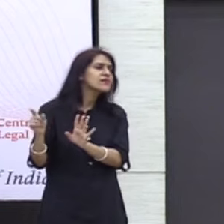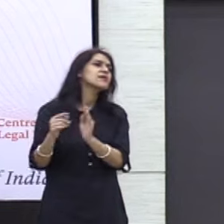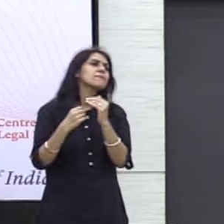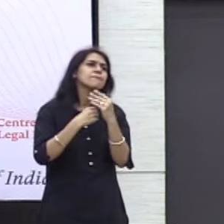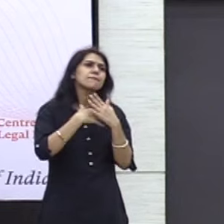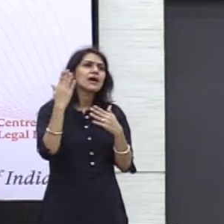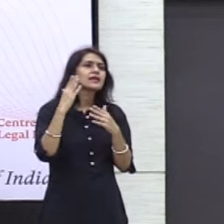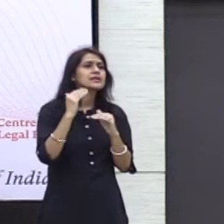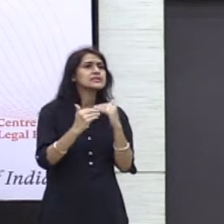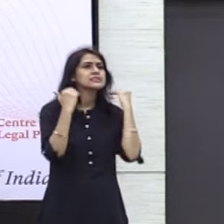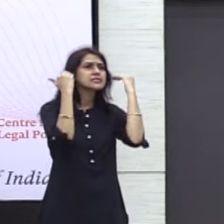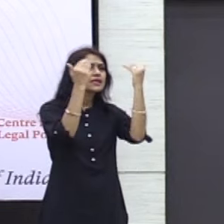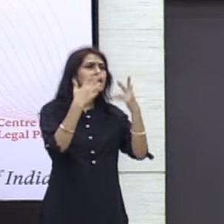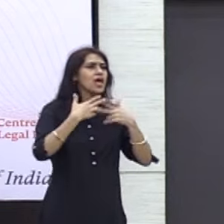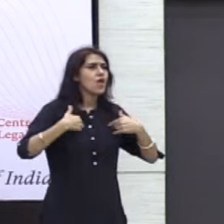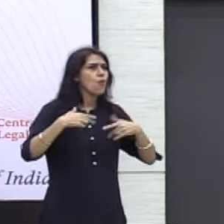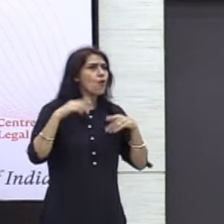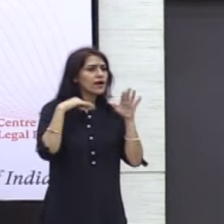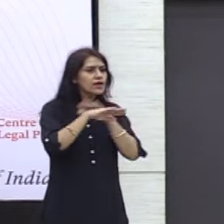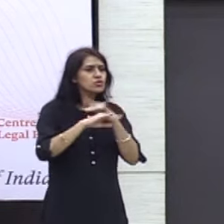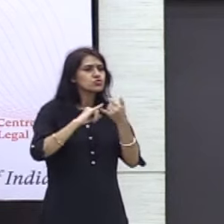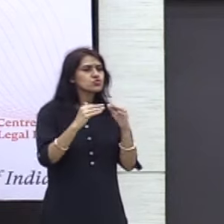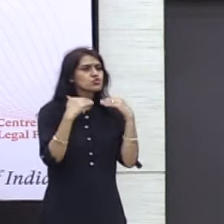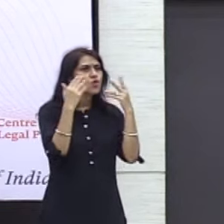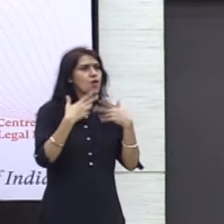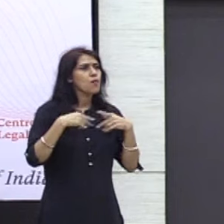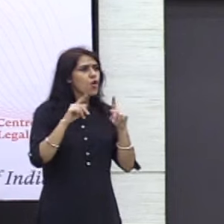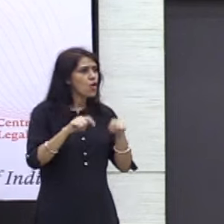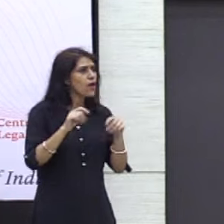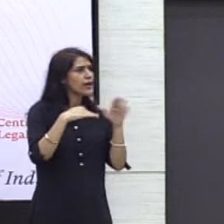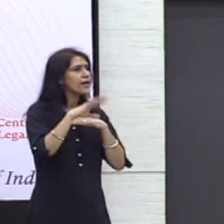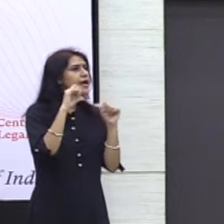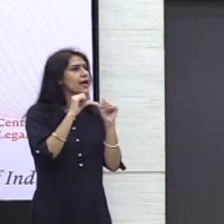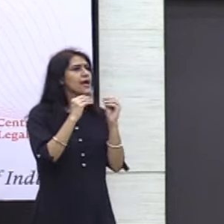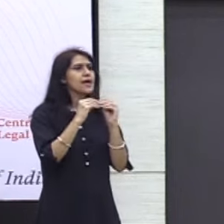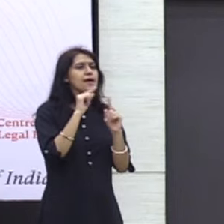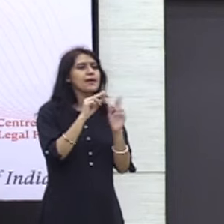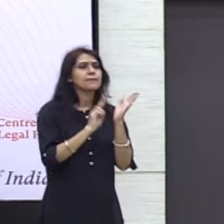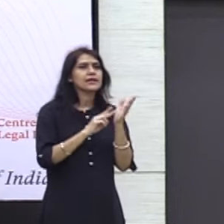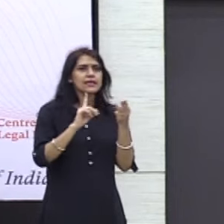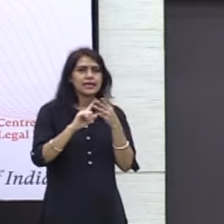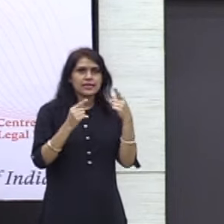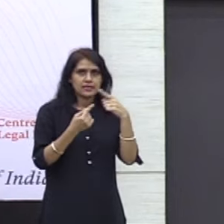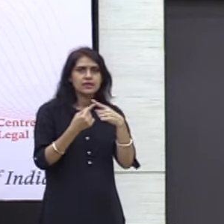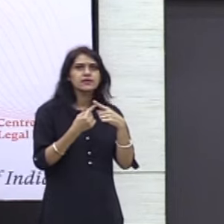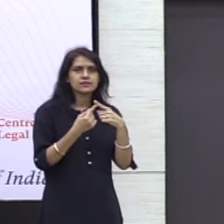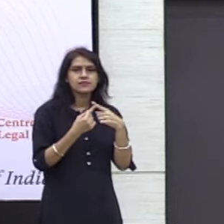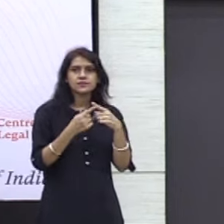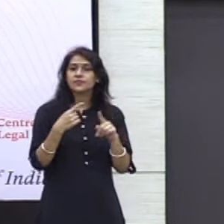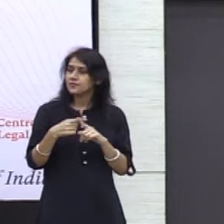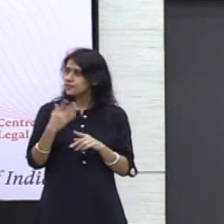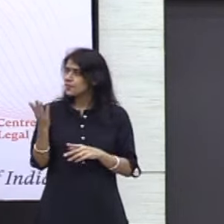He's a senior advocate in the Supreme Court. He was a former cabinet minister and most lately a YouTube sensation.